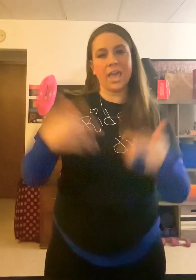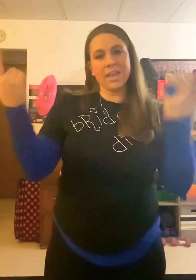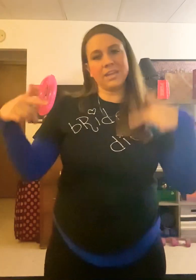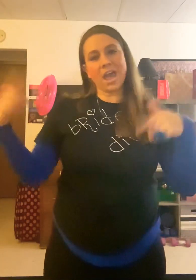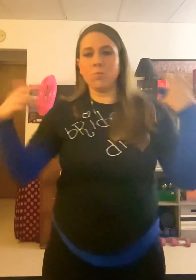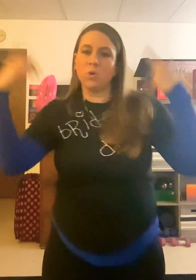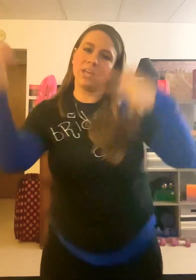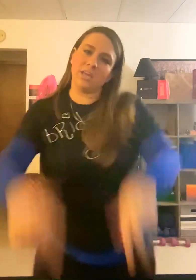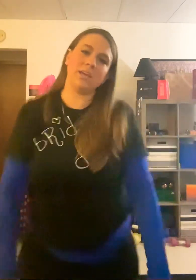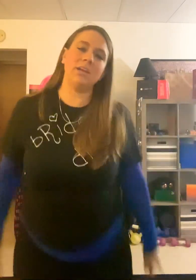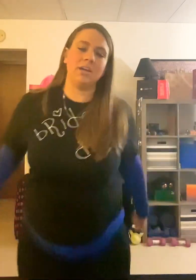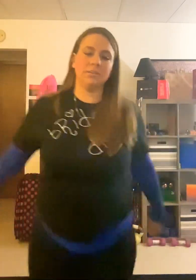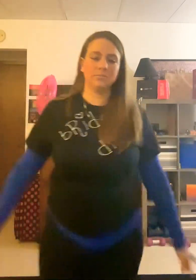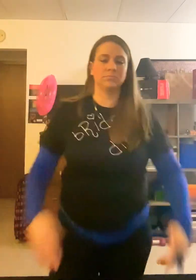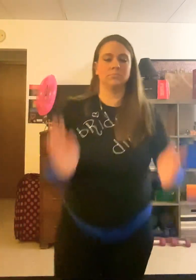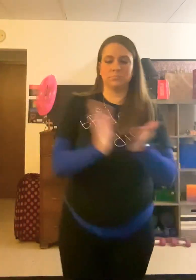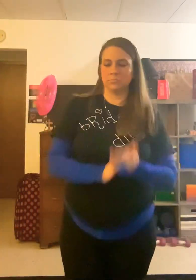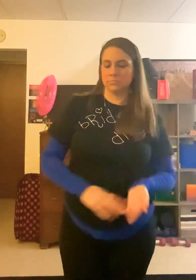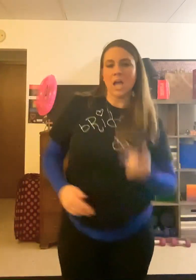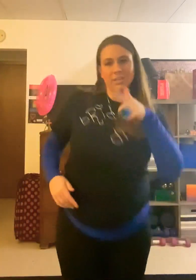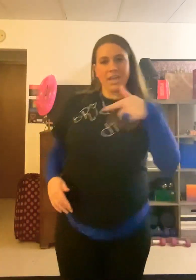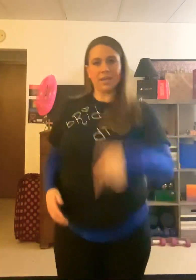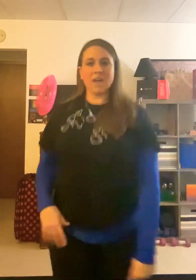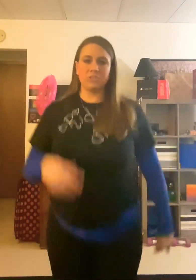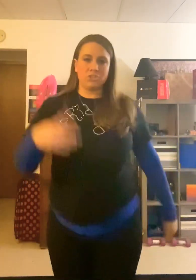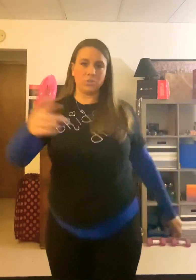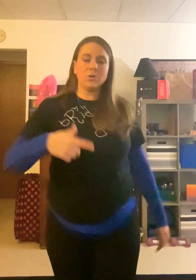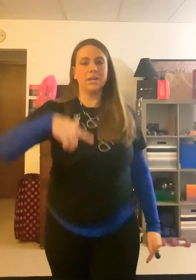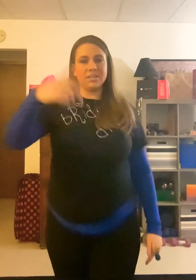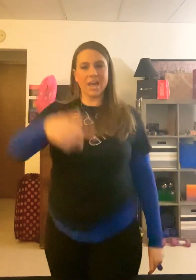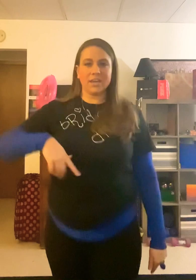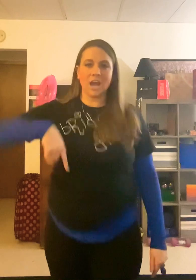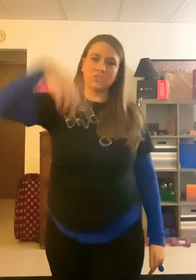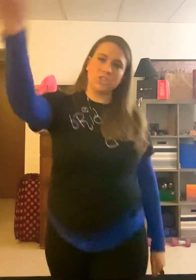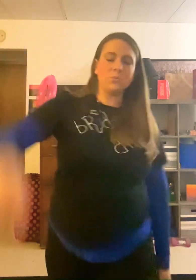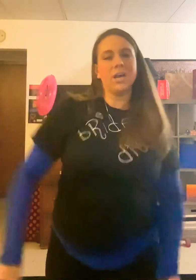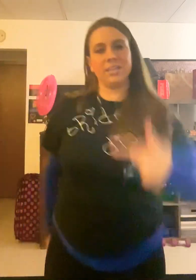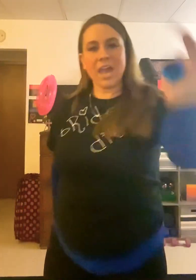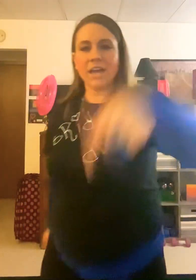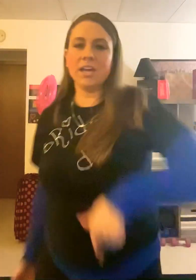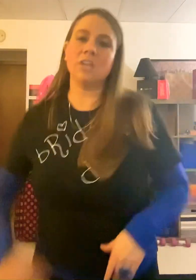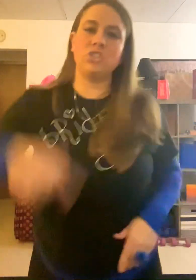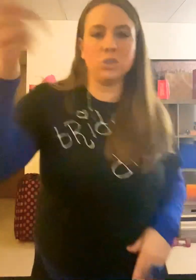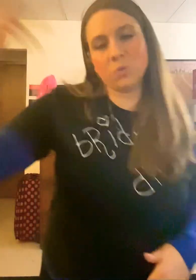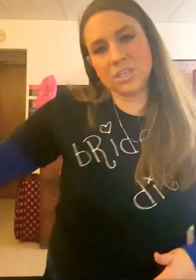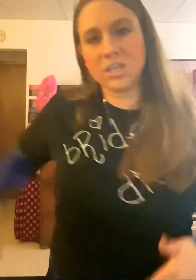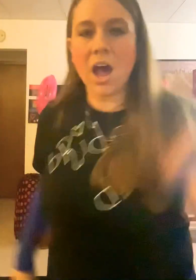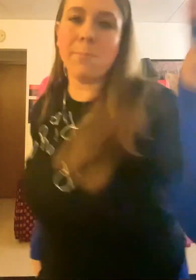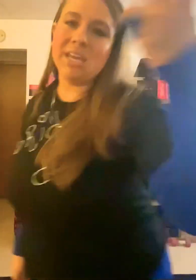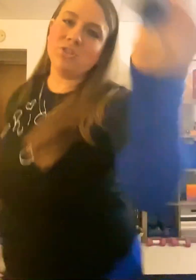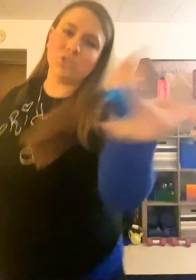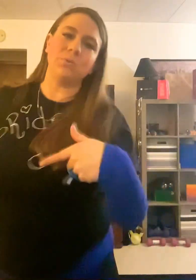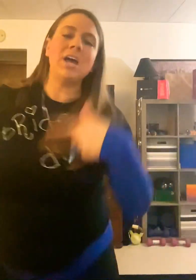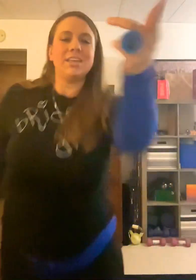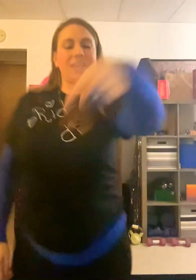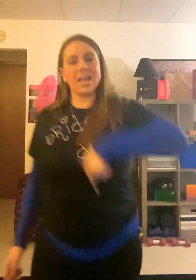And now we here. Yeah, got you. Yeah, got you. Yeah, got you when you got me too. Yeah,